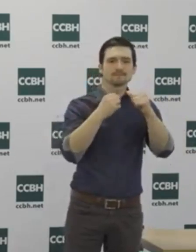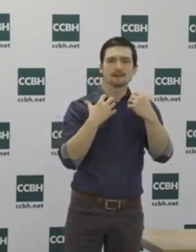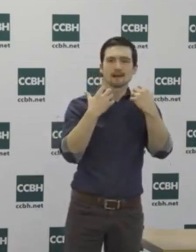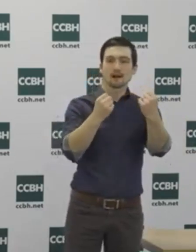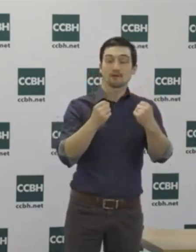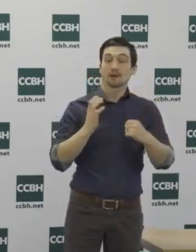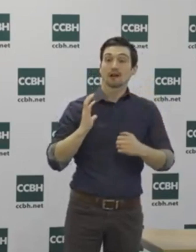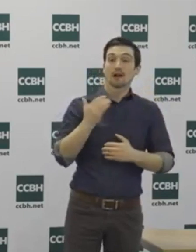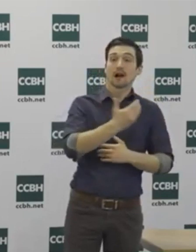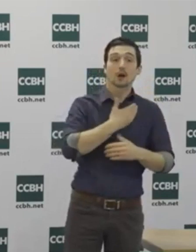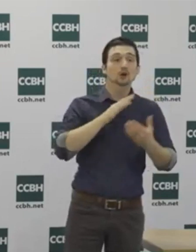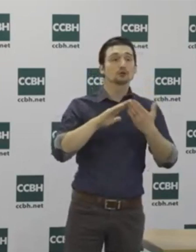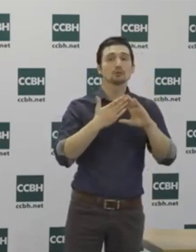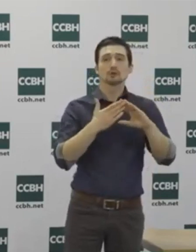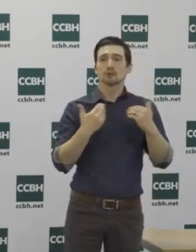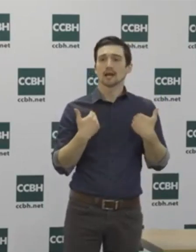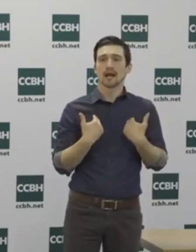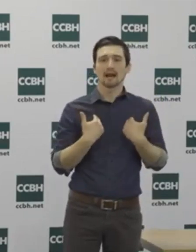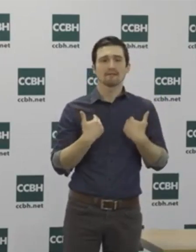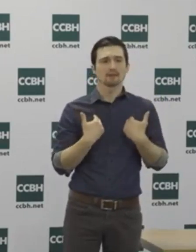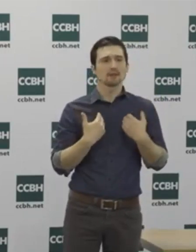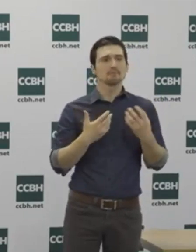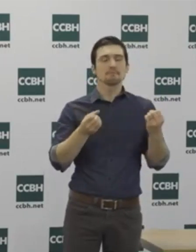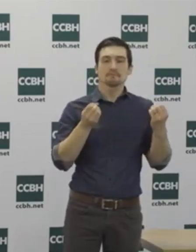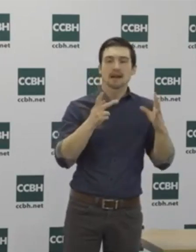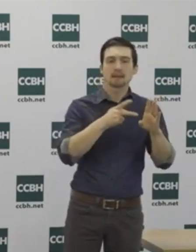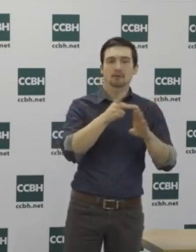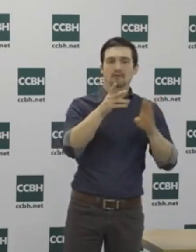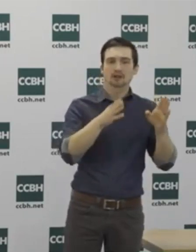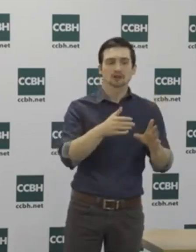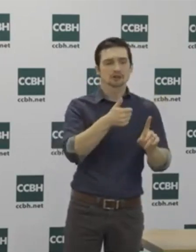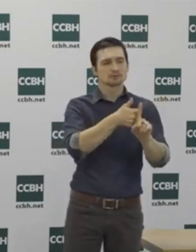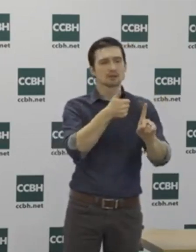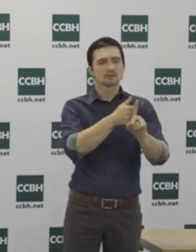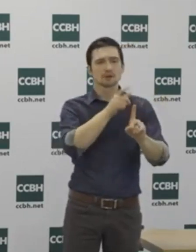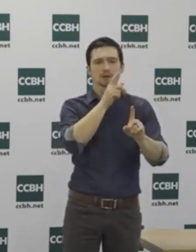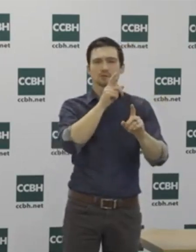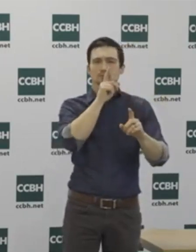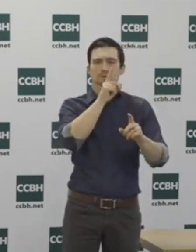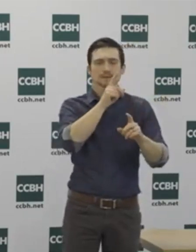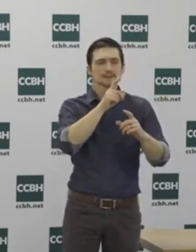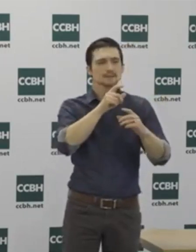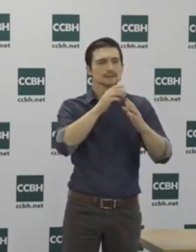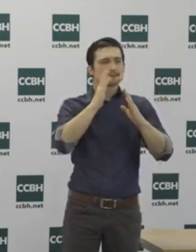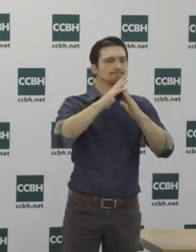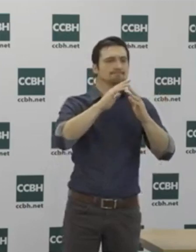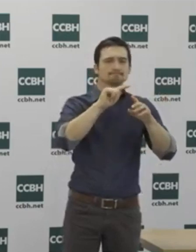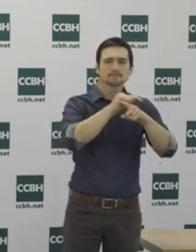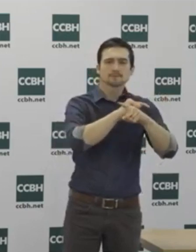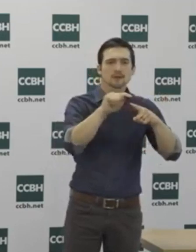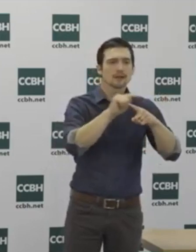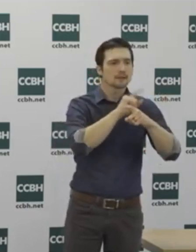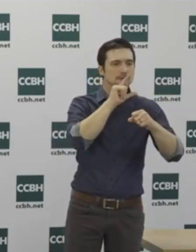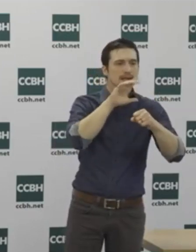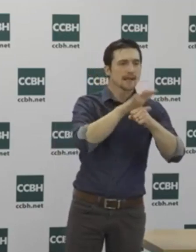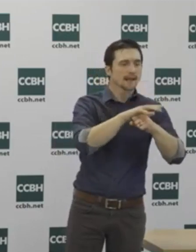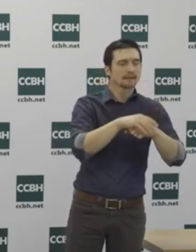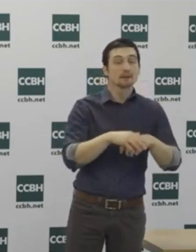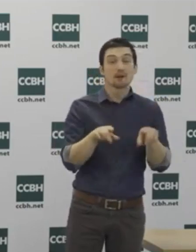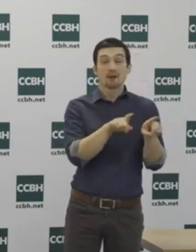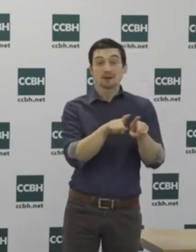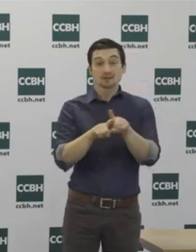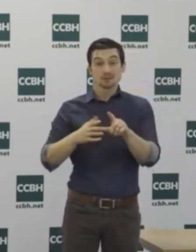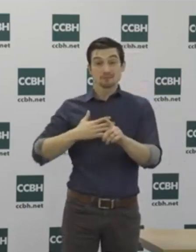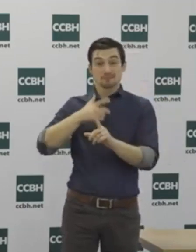we have an army of professionals who are really highly trained and dedicated to doing this. I also have a sister who's a behavioral